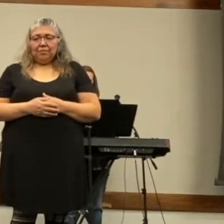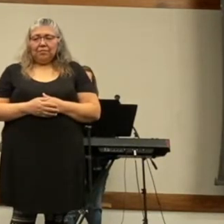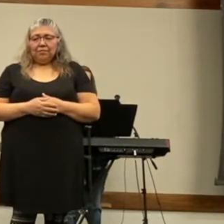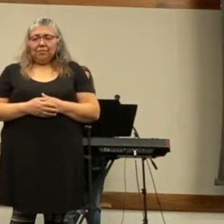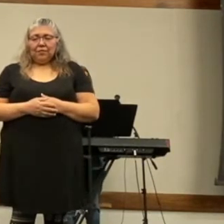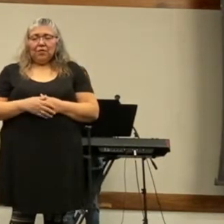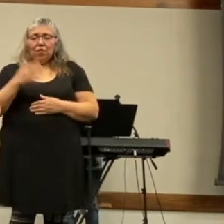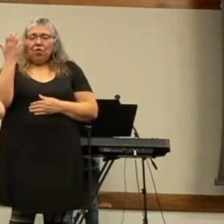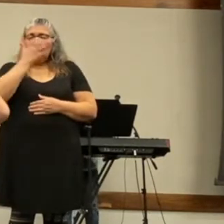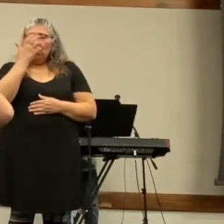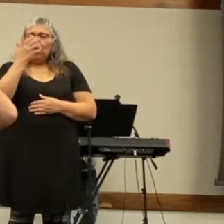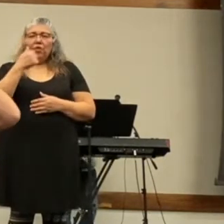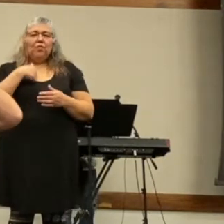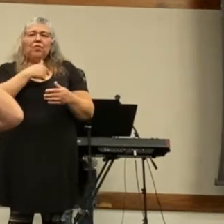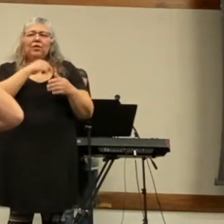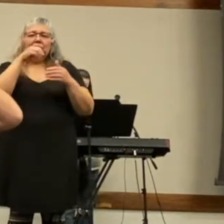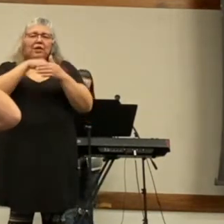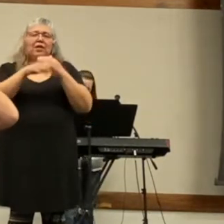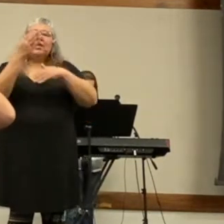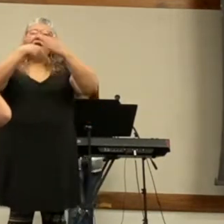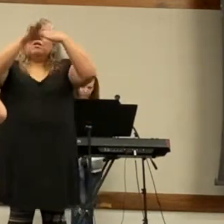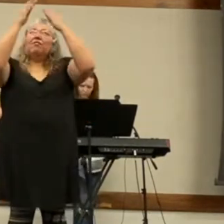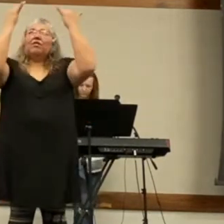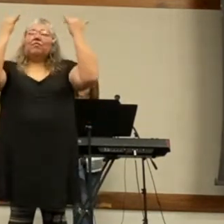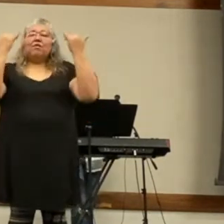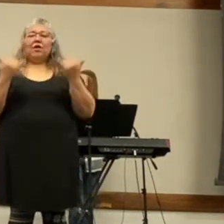Oh man, if we could be in heaven right now,